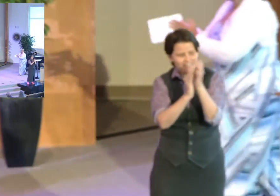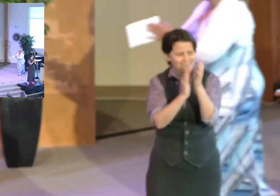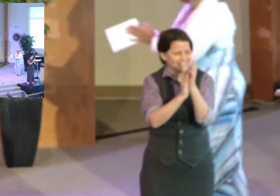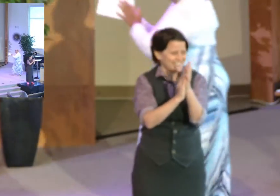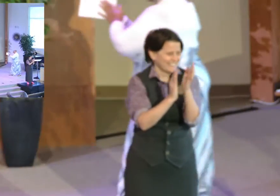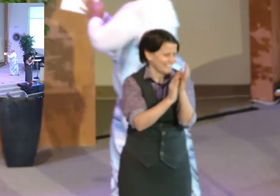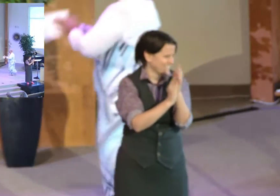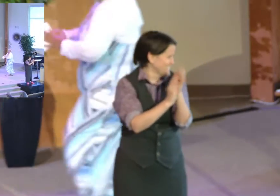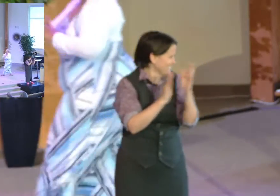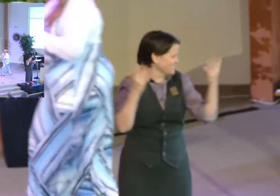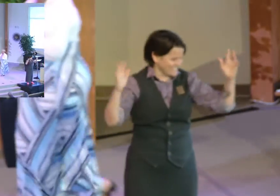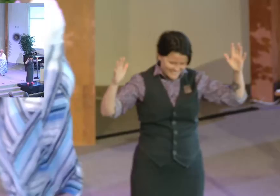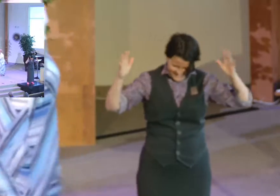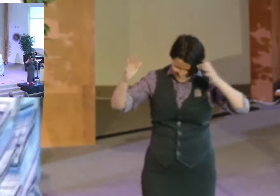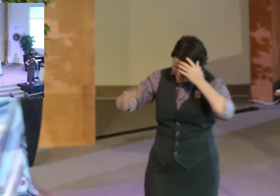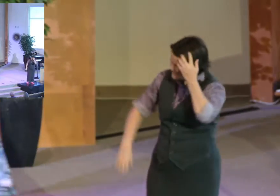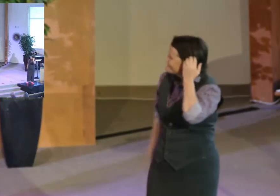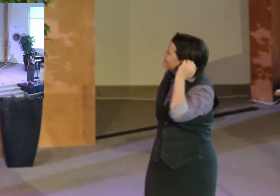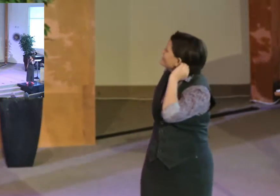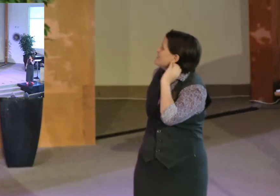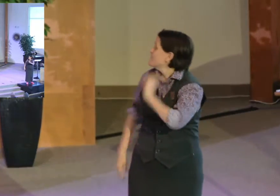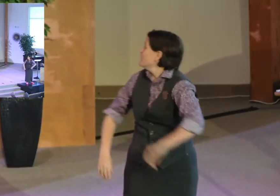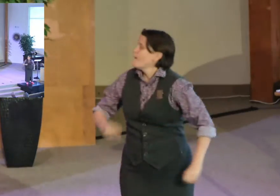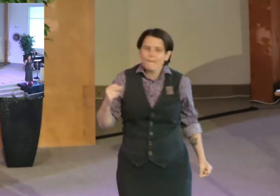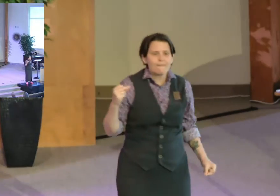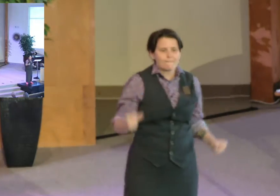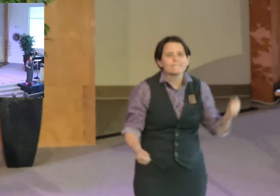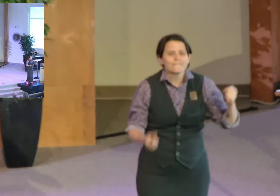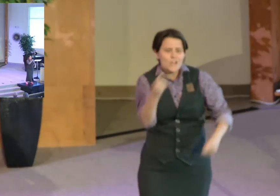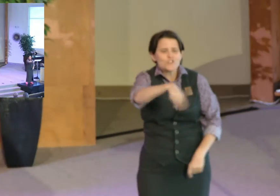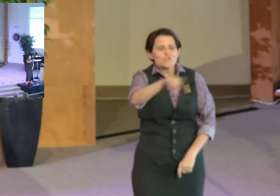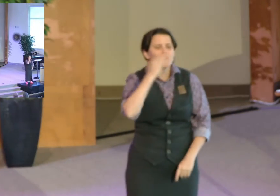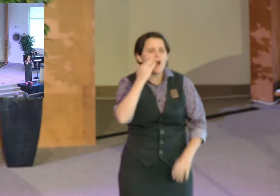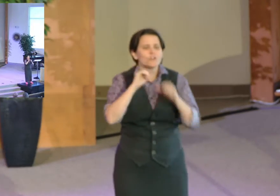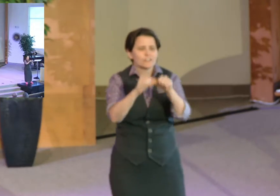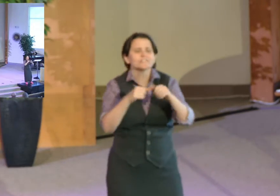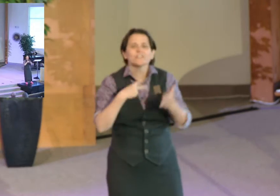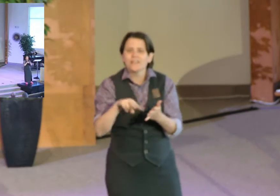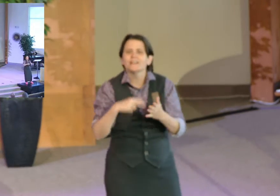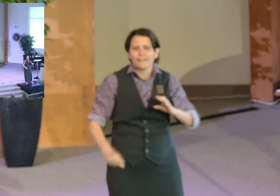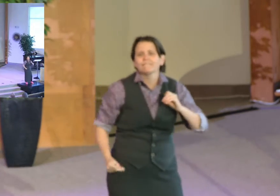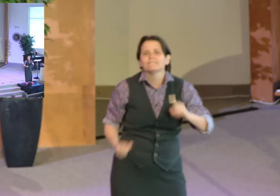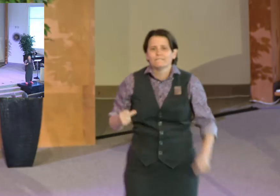Come on, you know you're still dancing out there, right? I am. Celebration in